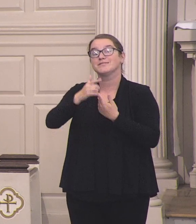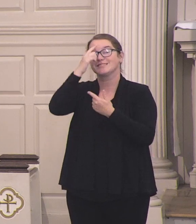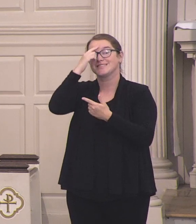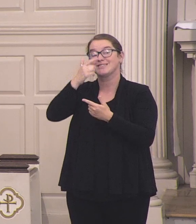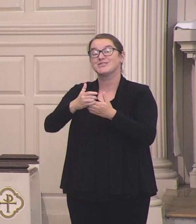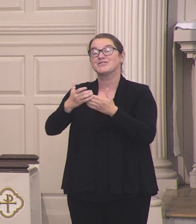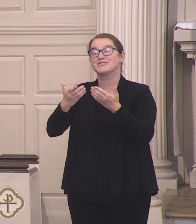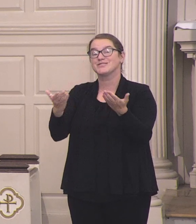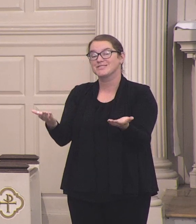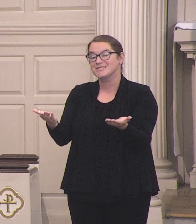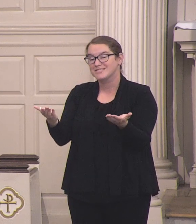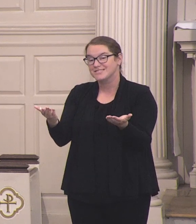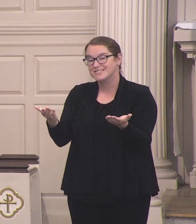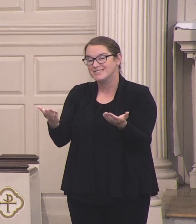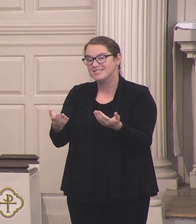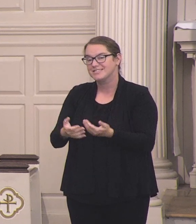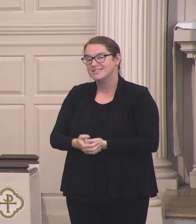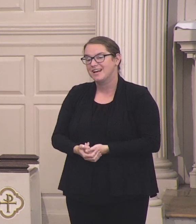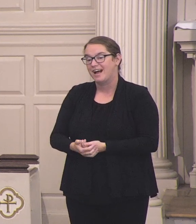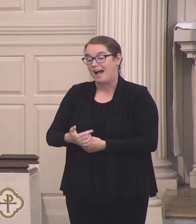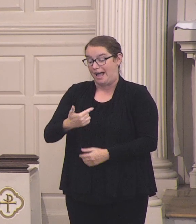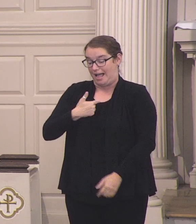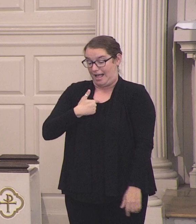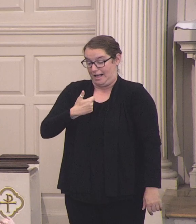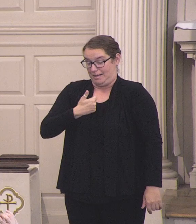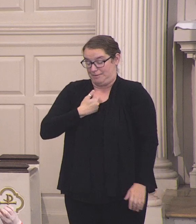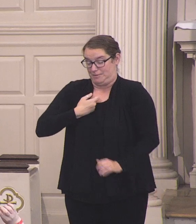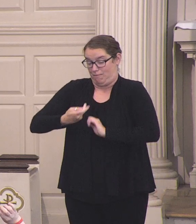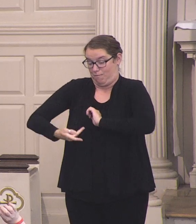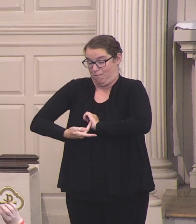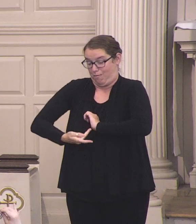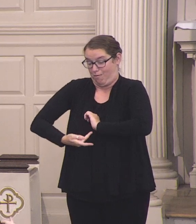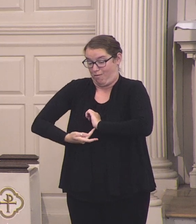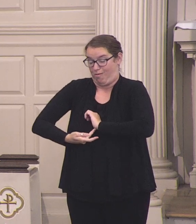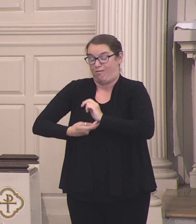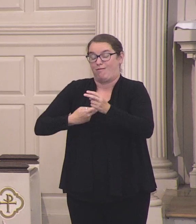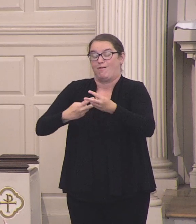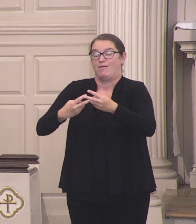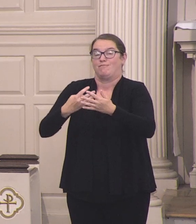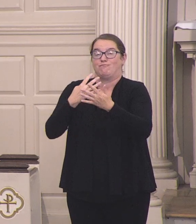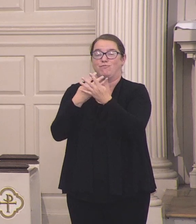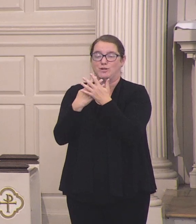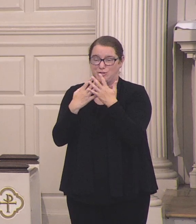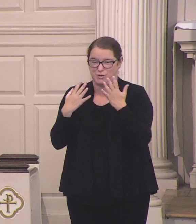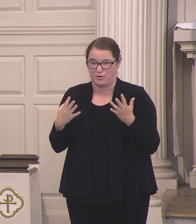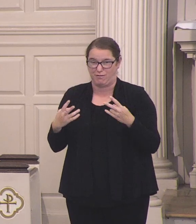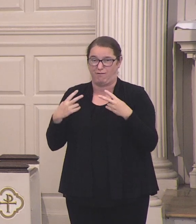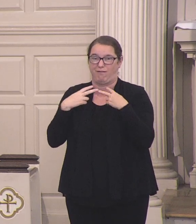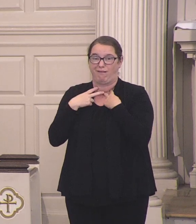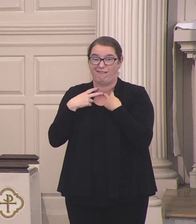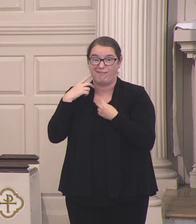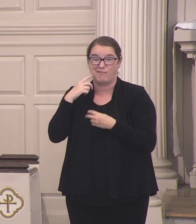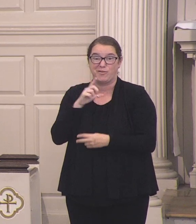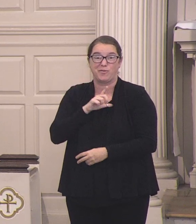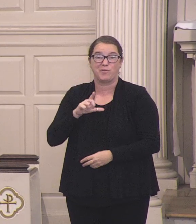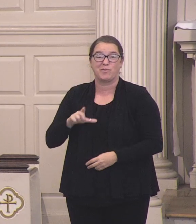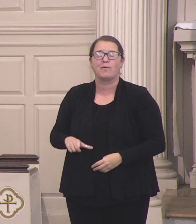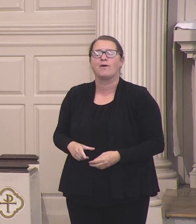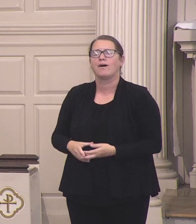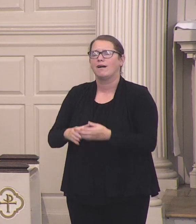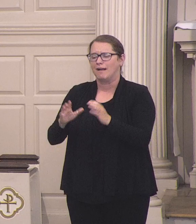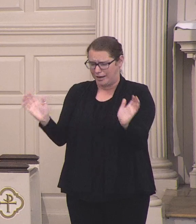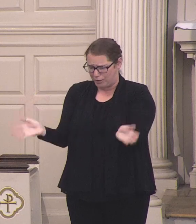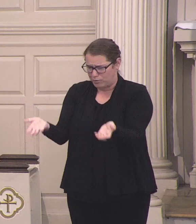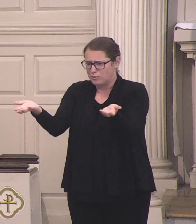Brothers and sisters, I, a prisoner for the Lord, urge you to live in a manner